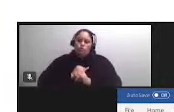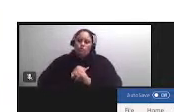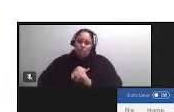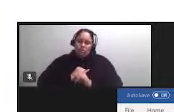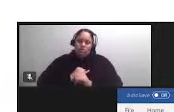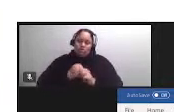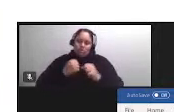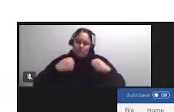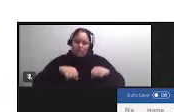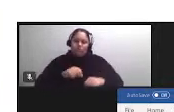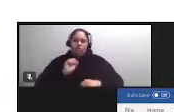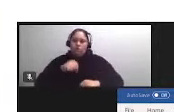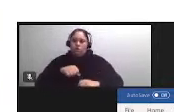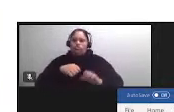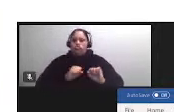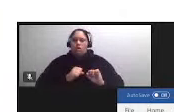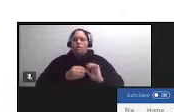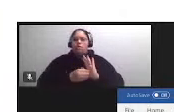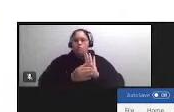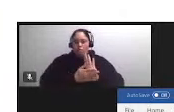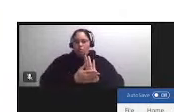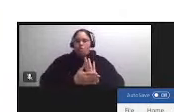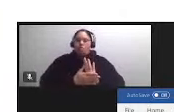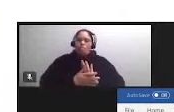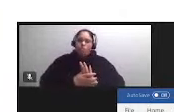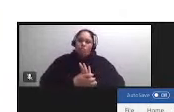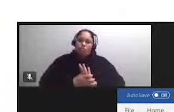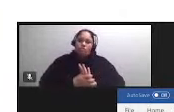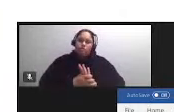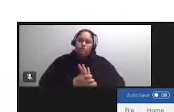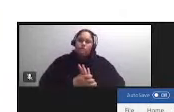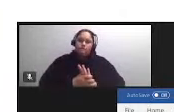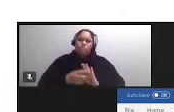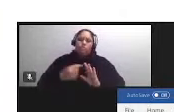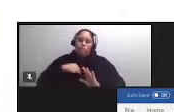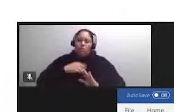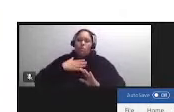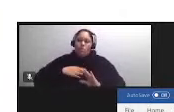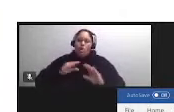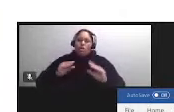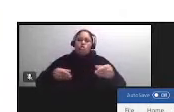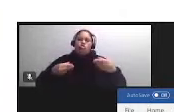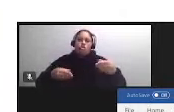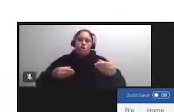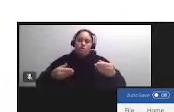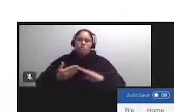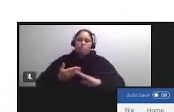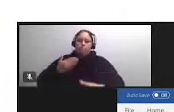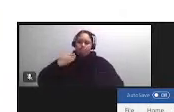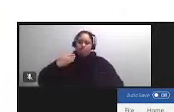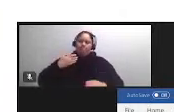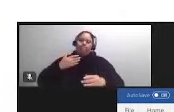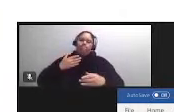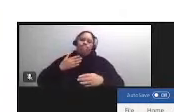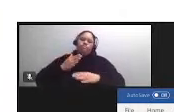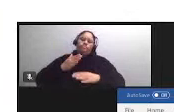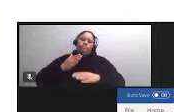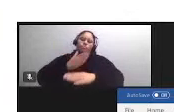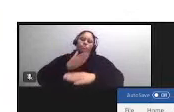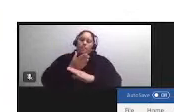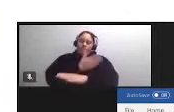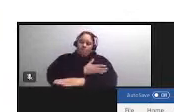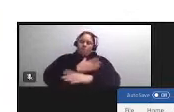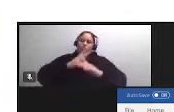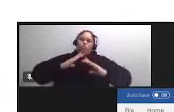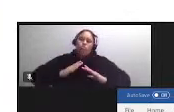Chair. So that it is recorded as such, that we would want documentation within a reasonable amount of time